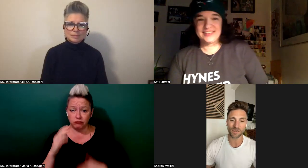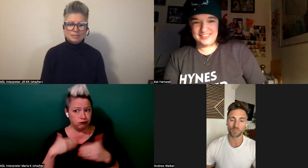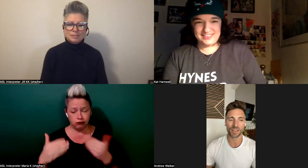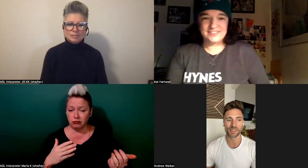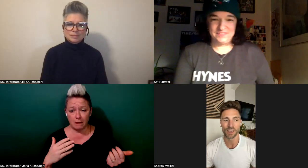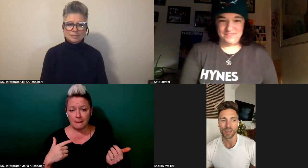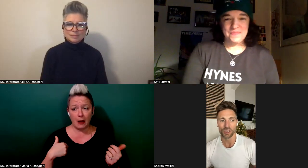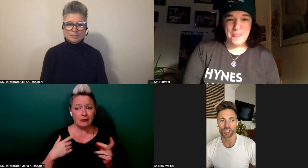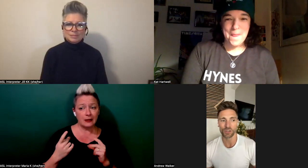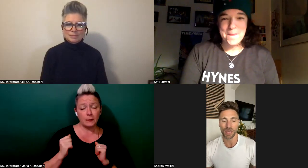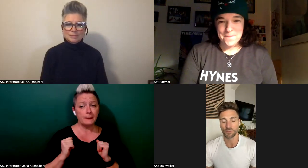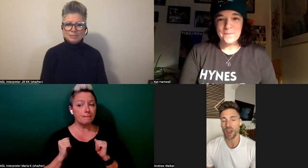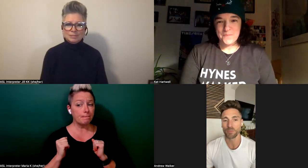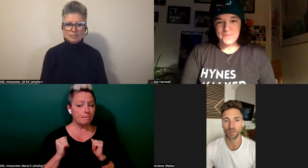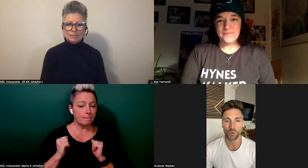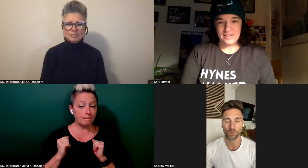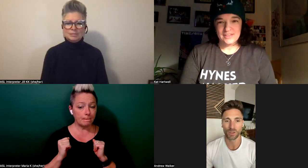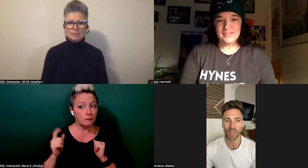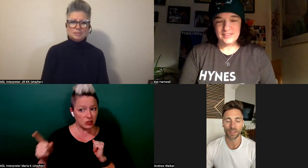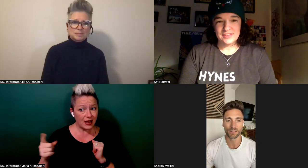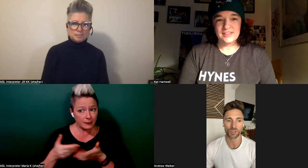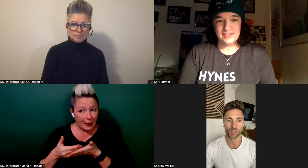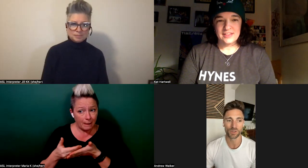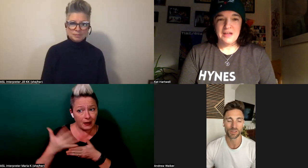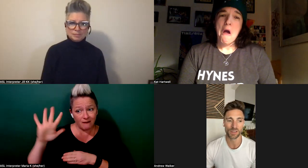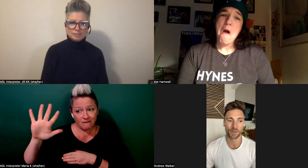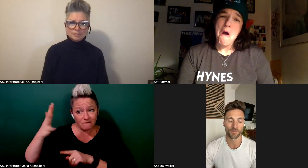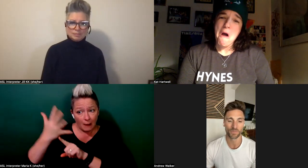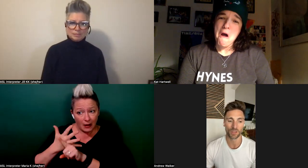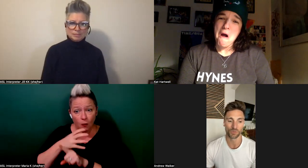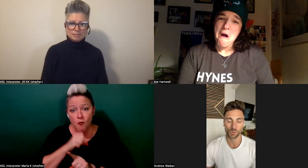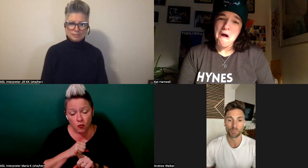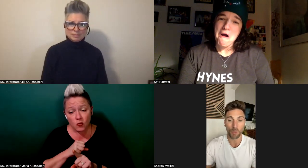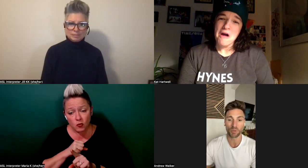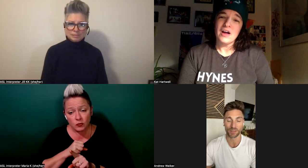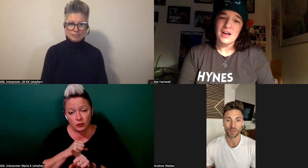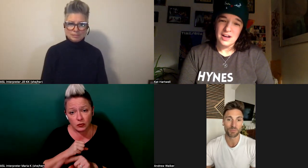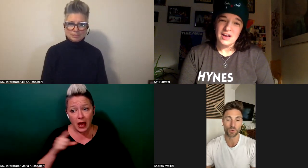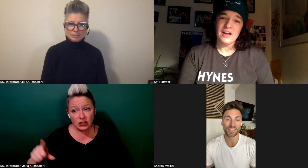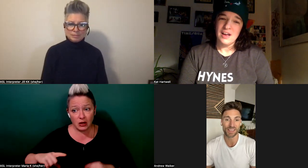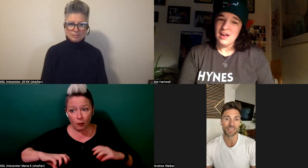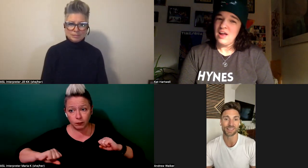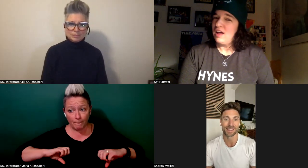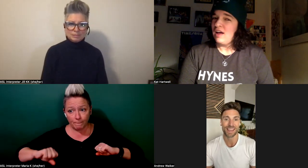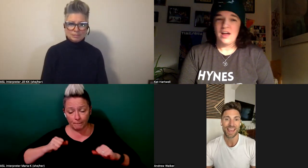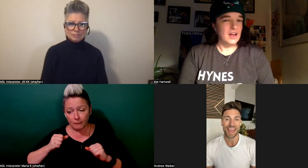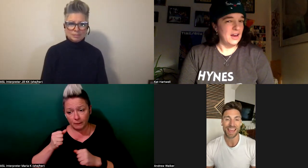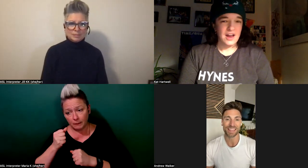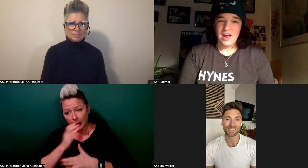little tentative because she has a 5-month-old, and she was she was pumping in between